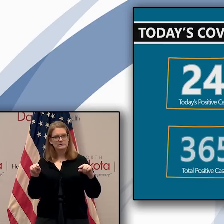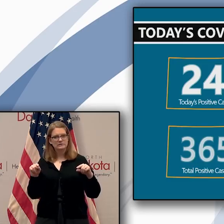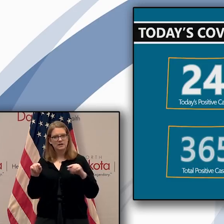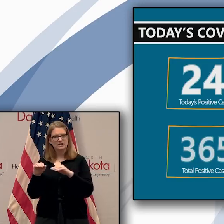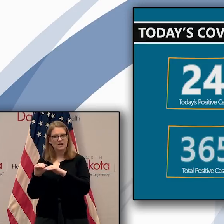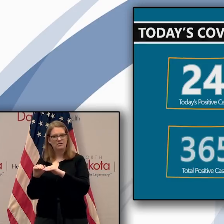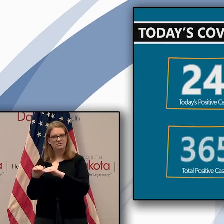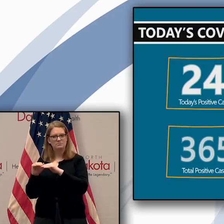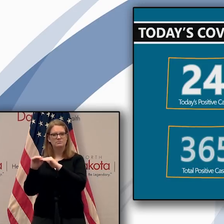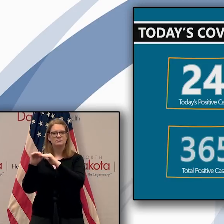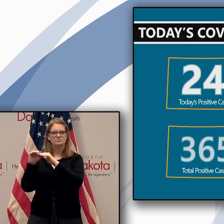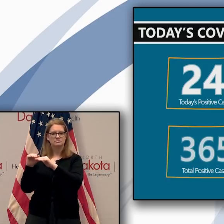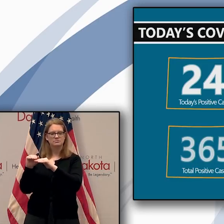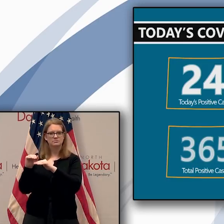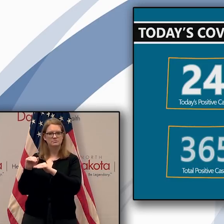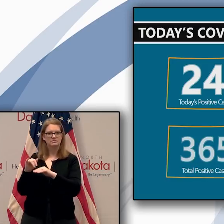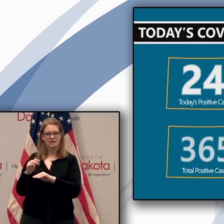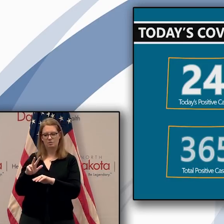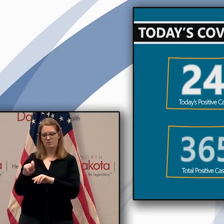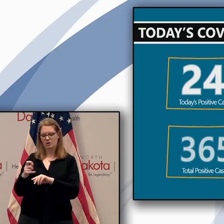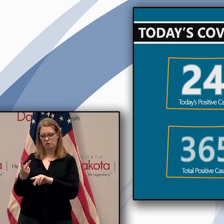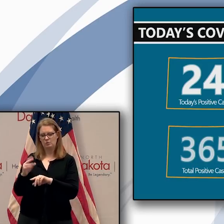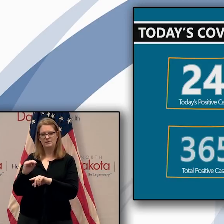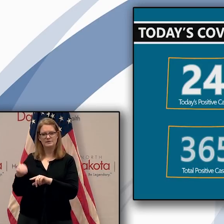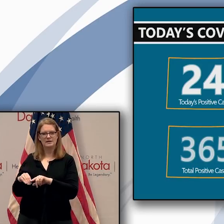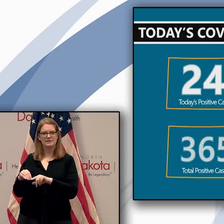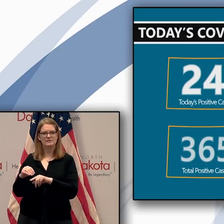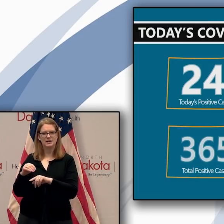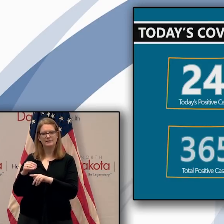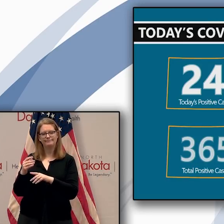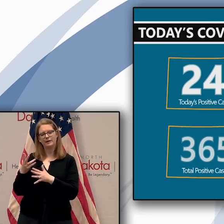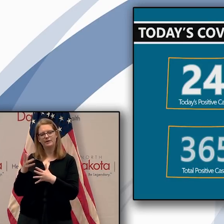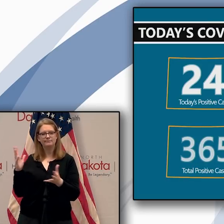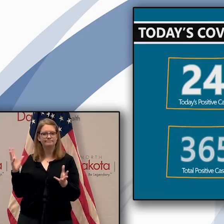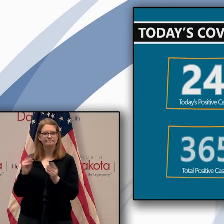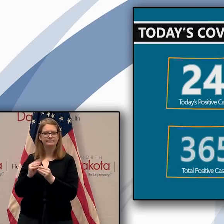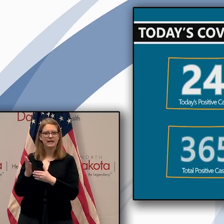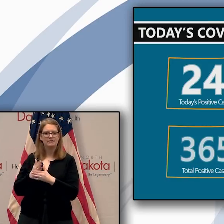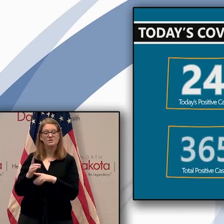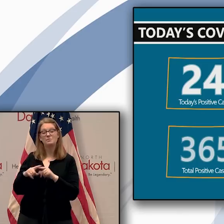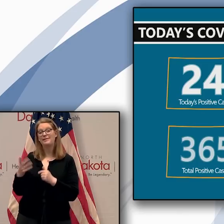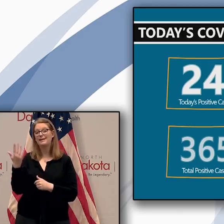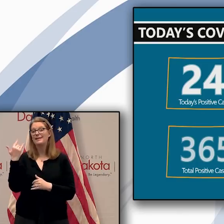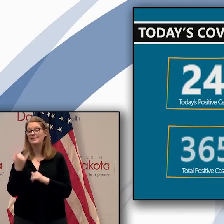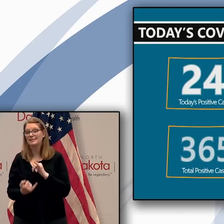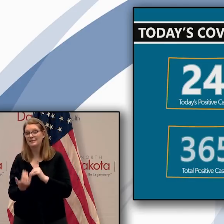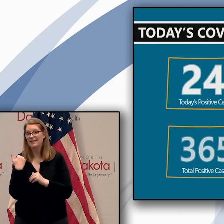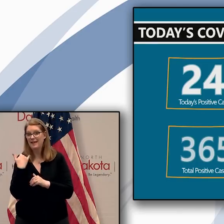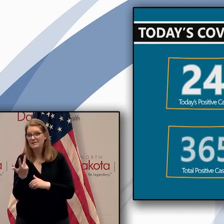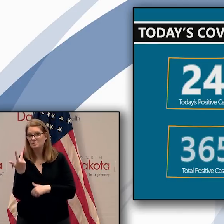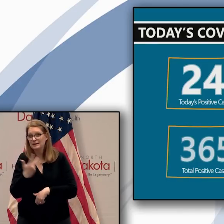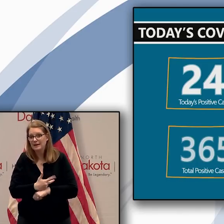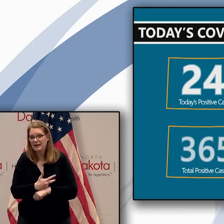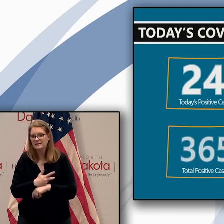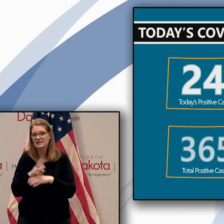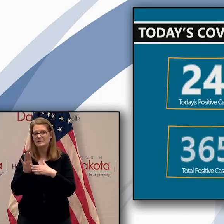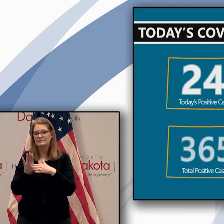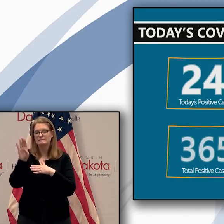average up to 3.2%. That's what you see in the lower corner. But so we're trending the last 3 days above. I would also